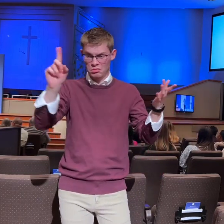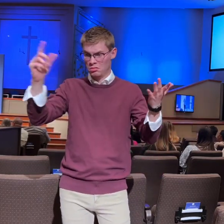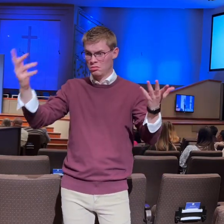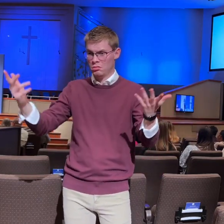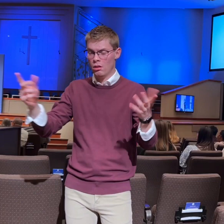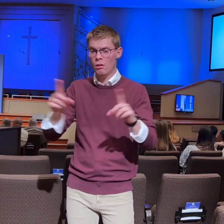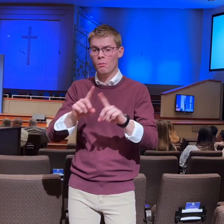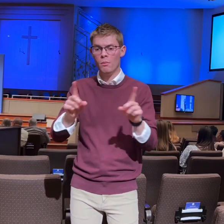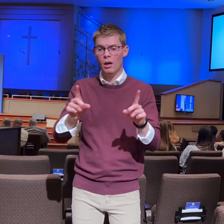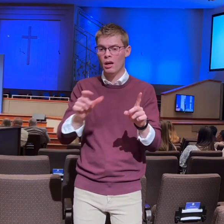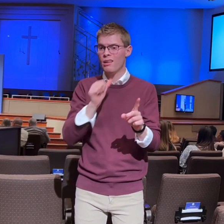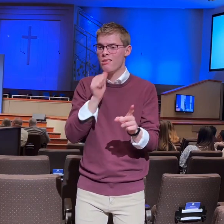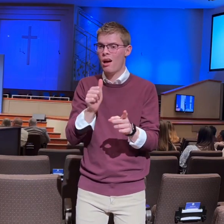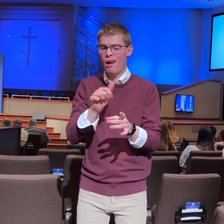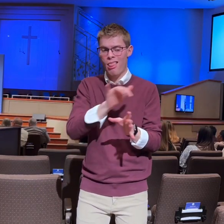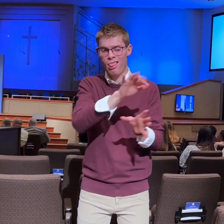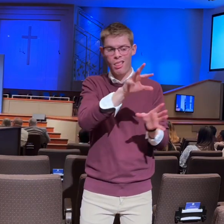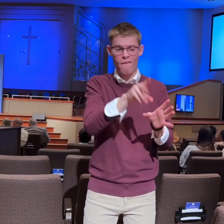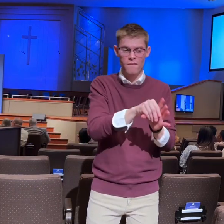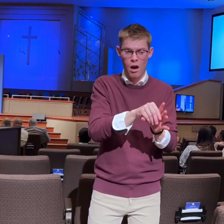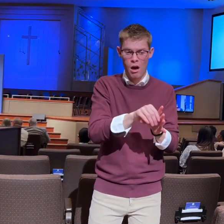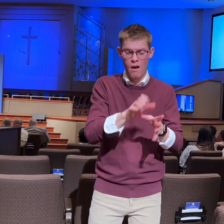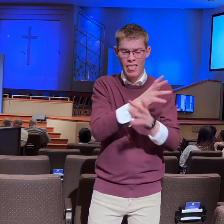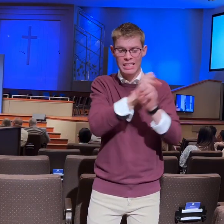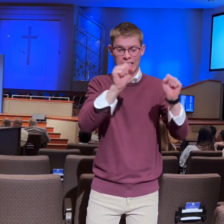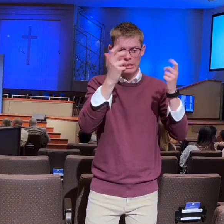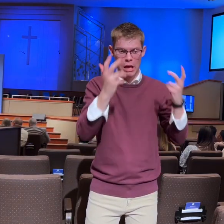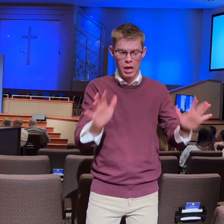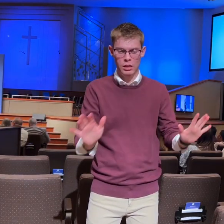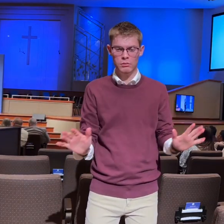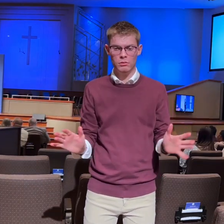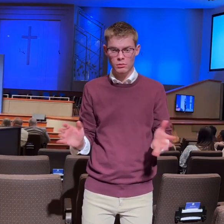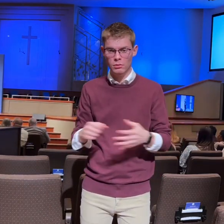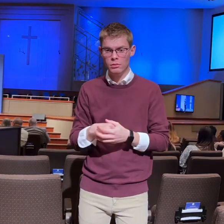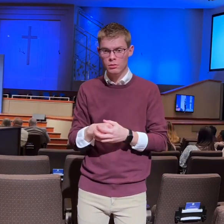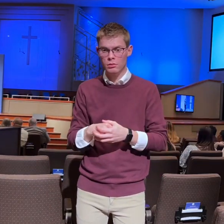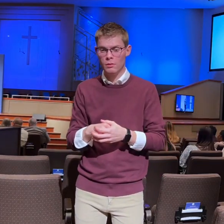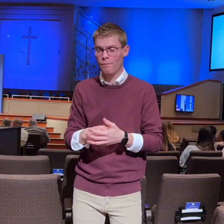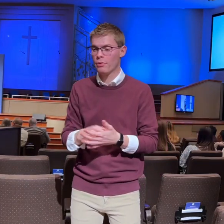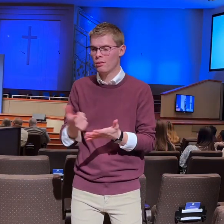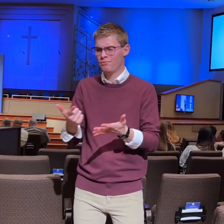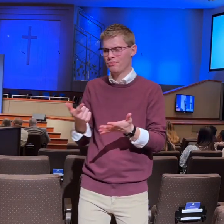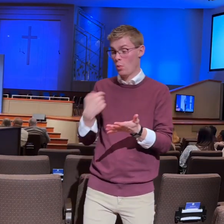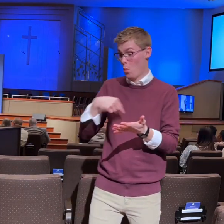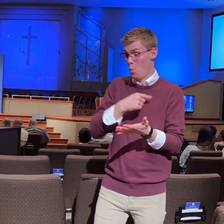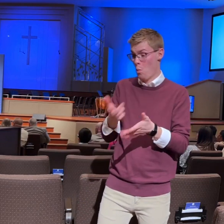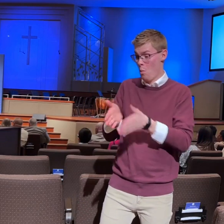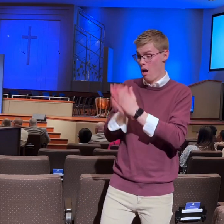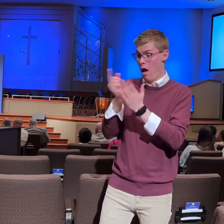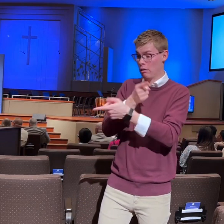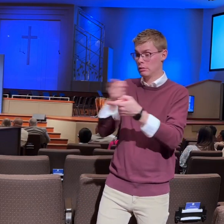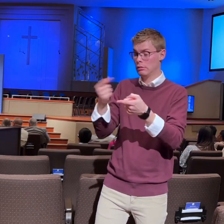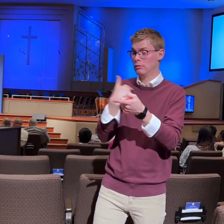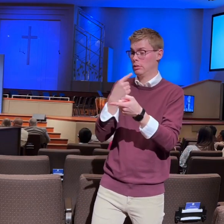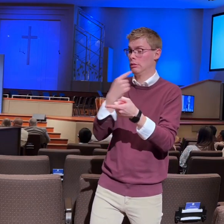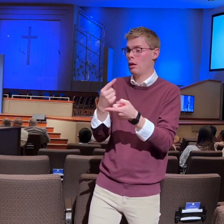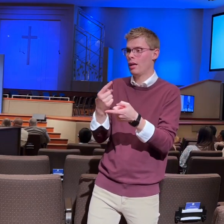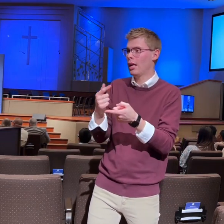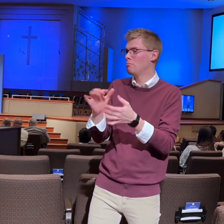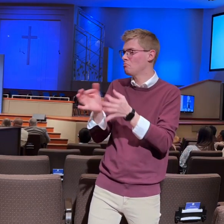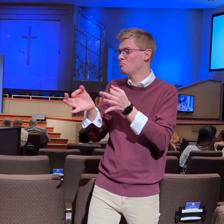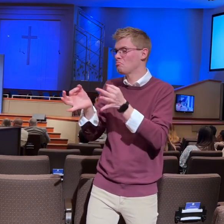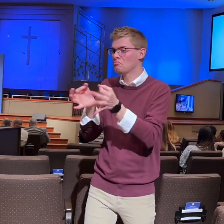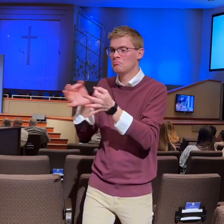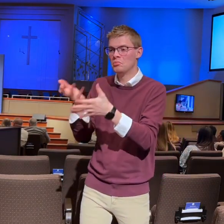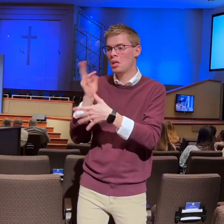Being from a church does not mean you're saved so we ask them, tell us how you got saved and boy, if someone comes forward to this church and we